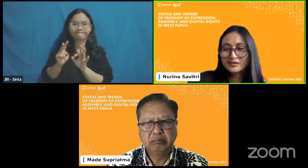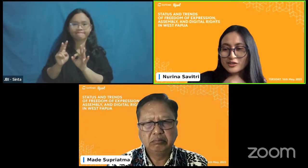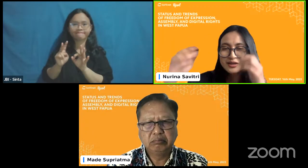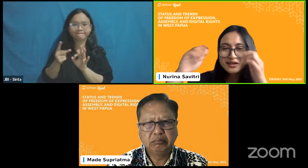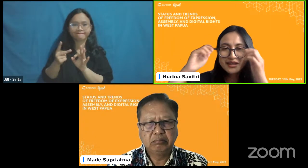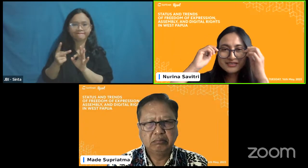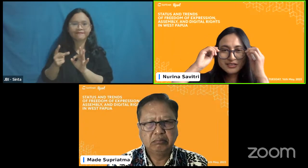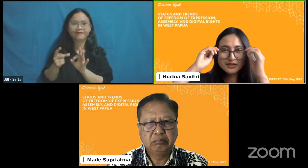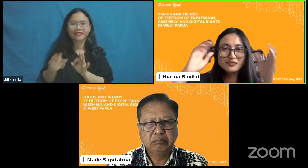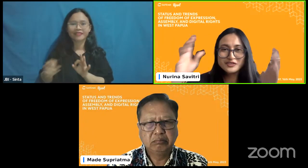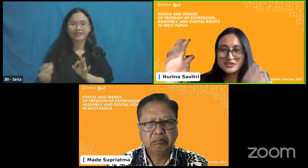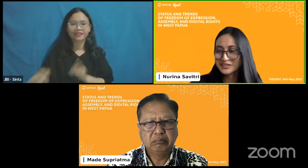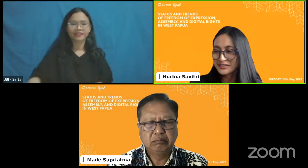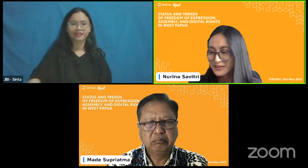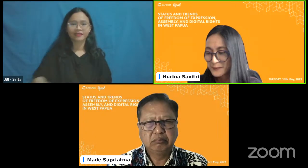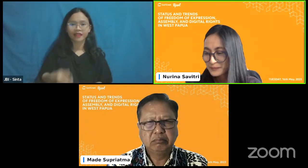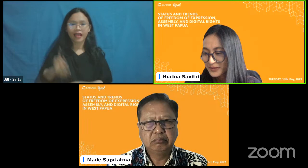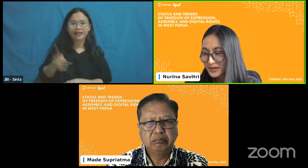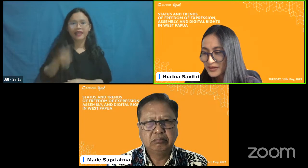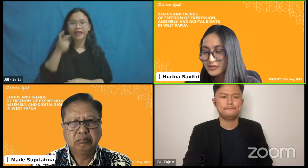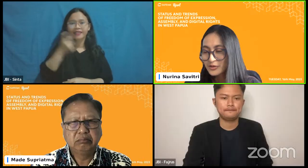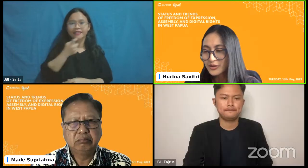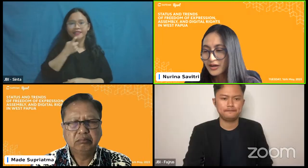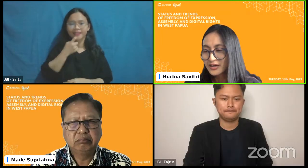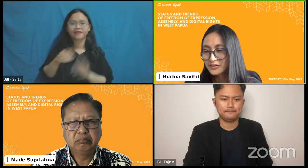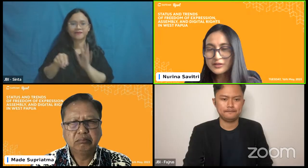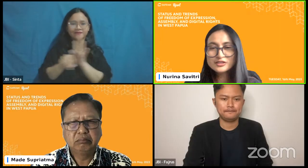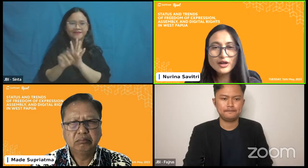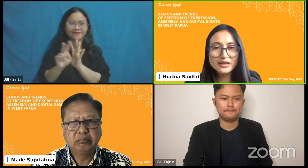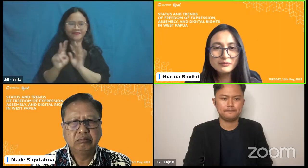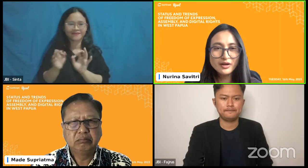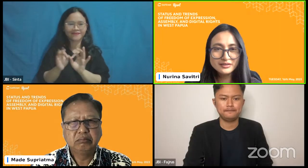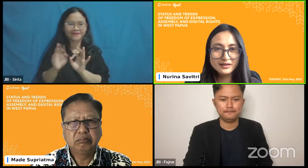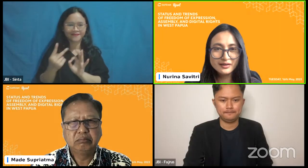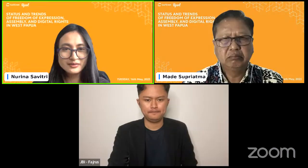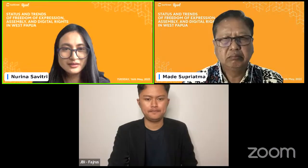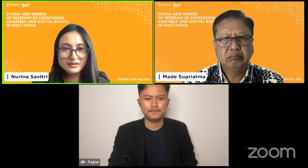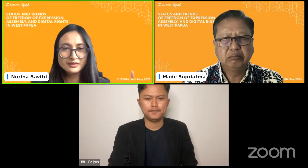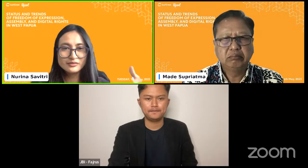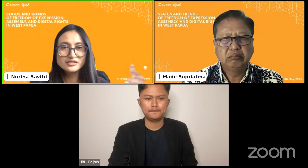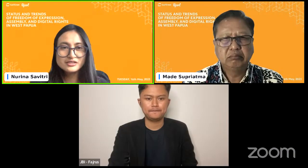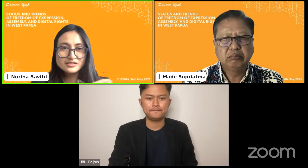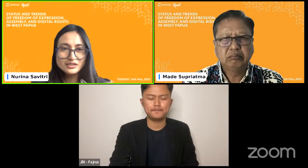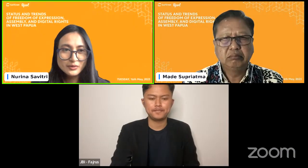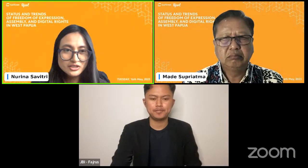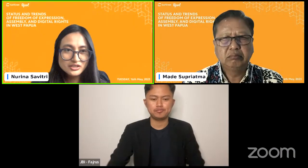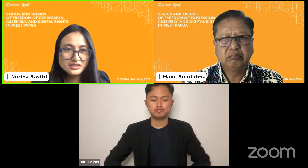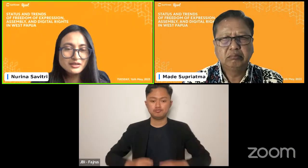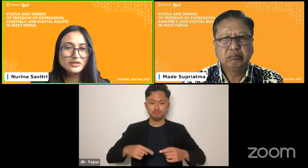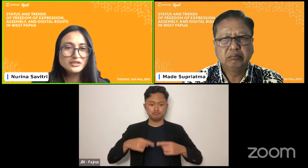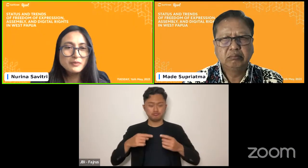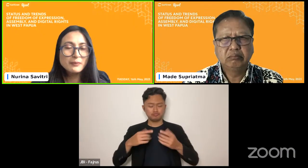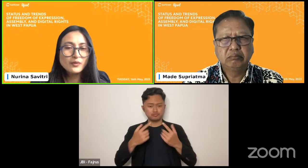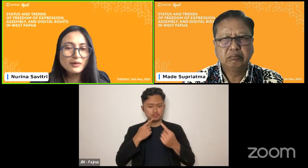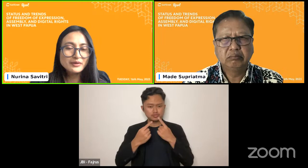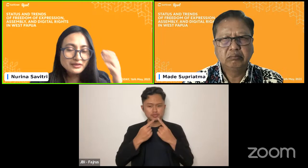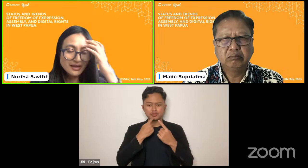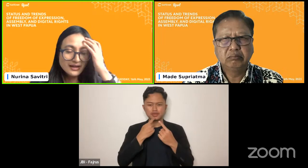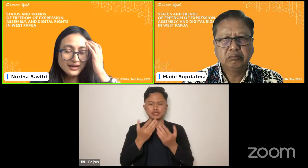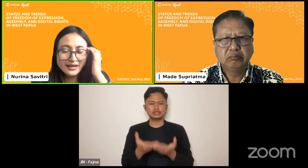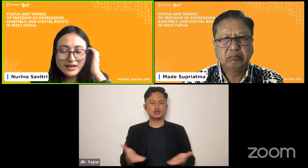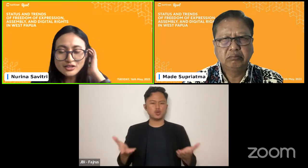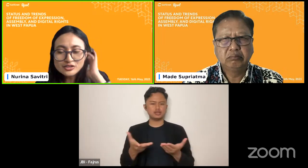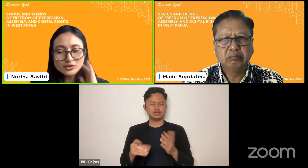the Q&A session officially. So you've been talking about the recent situations in West Papua,